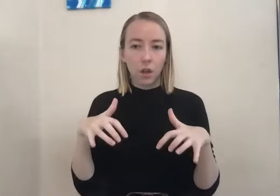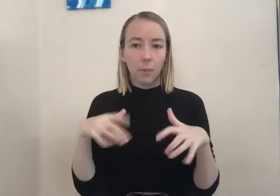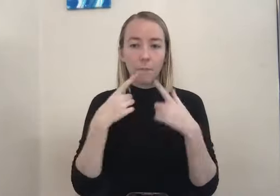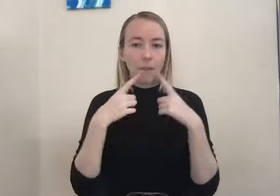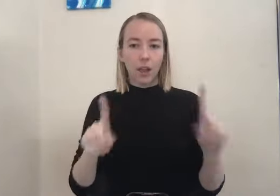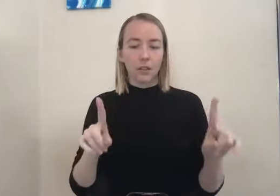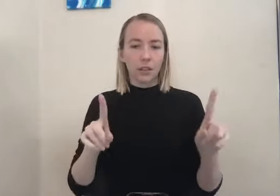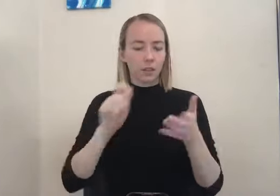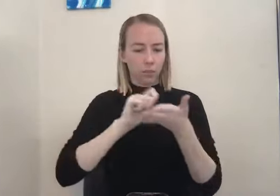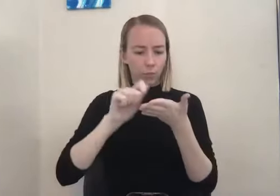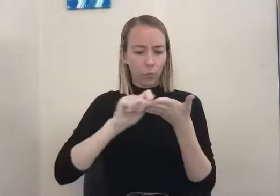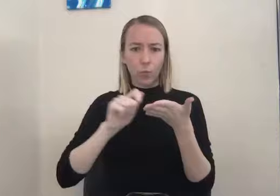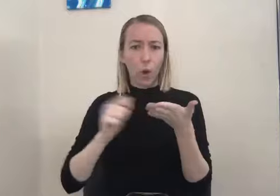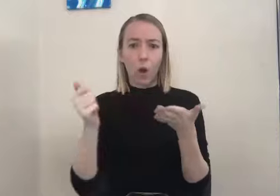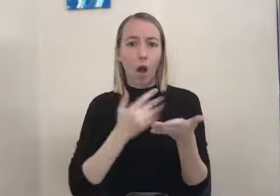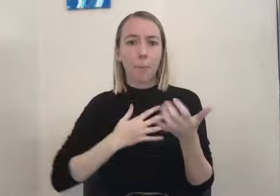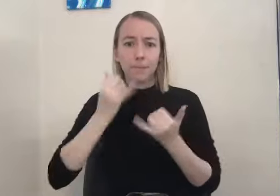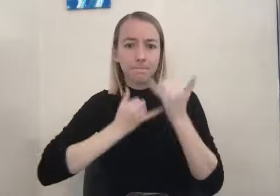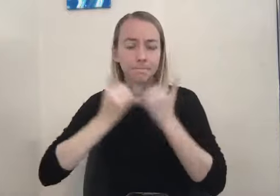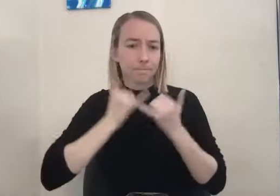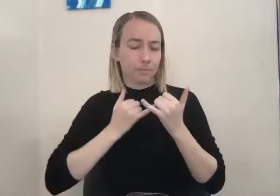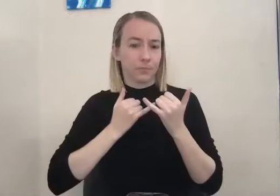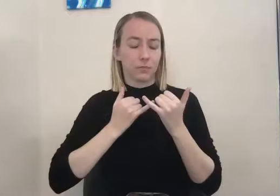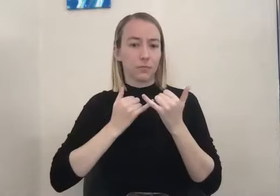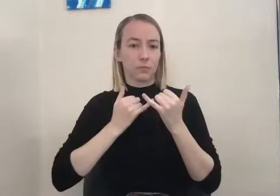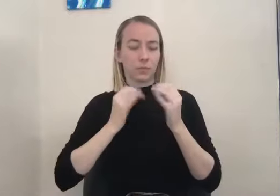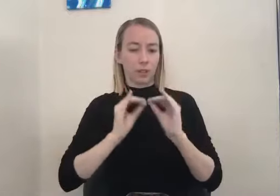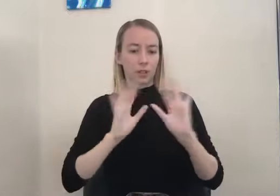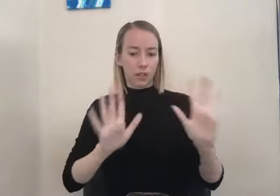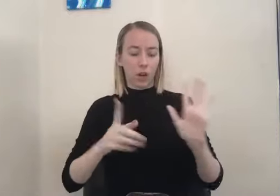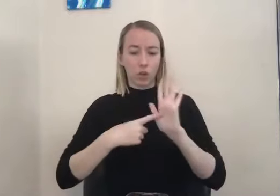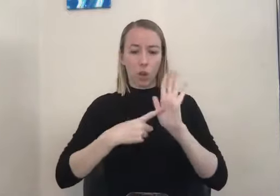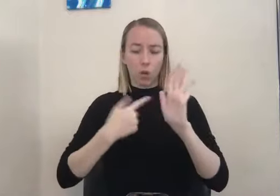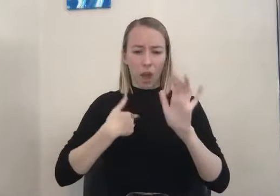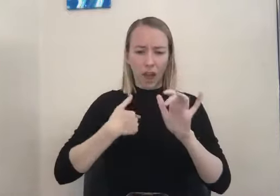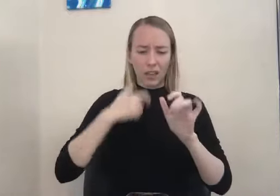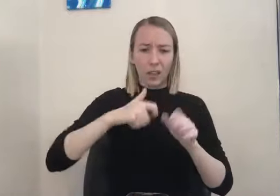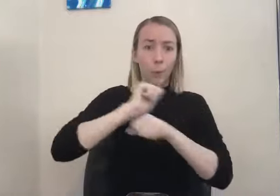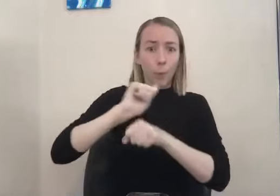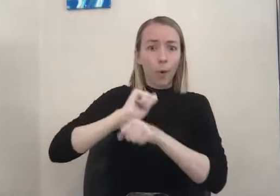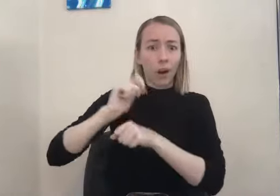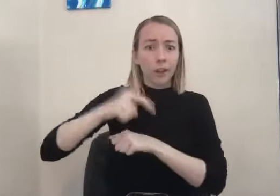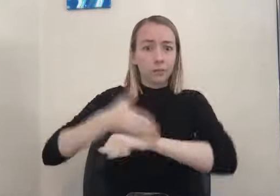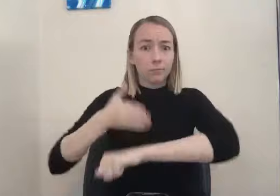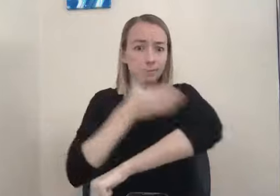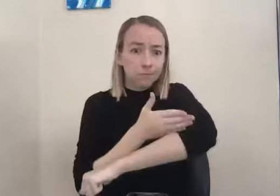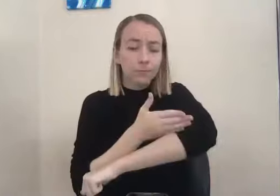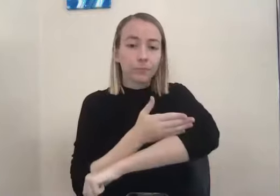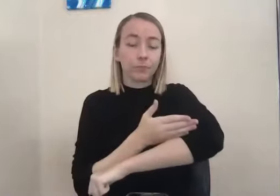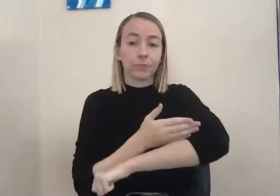many selfish you've come up with on your 4th step, count up how many dishonest. And I was horrified to